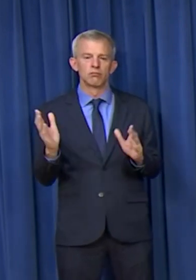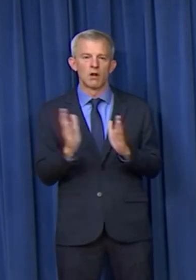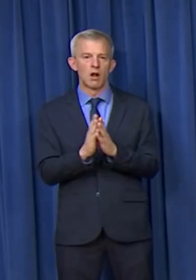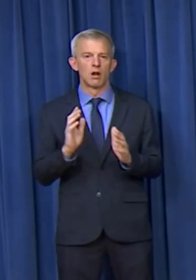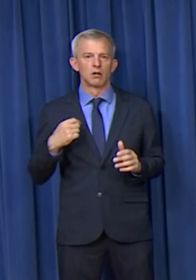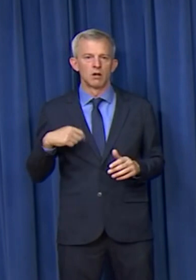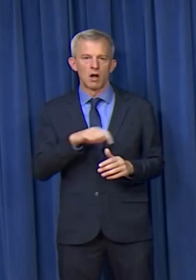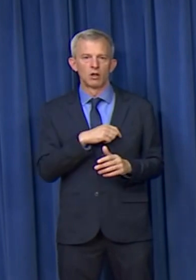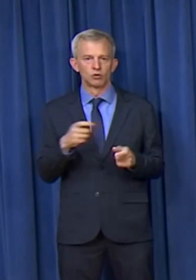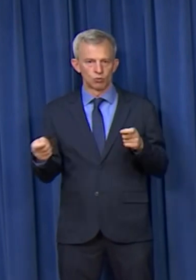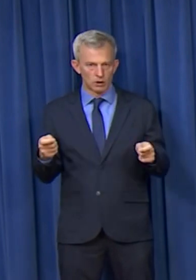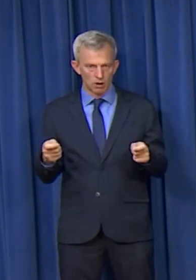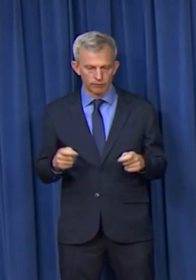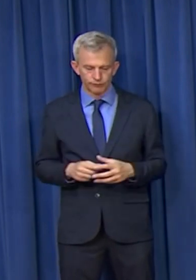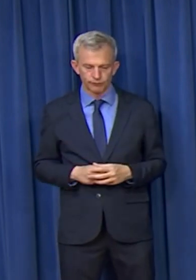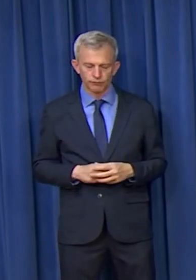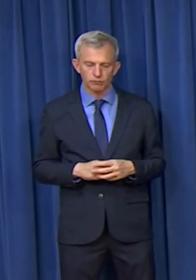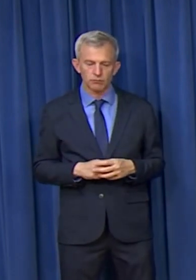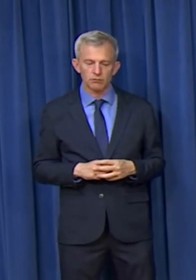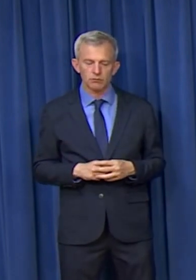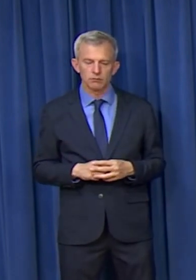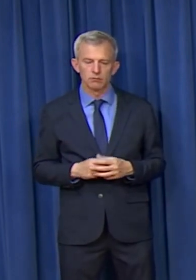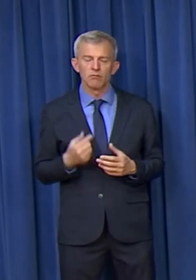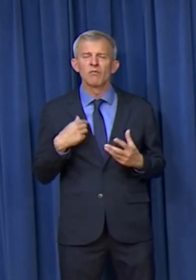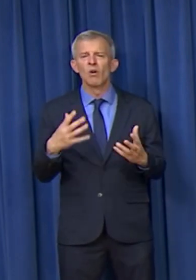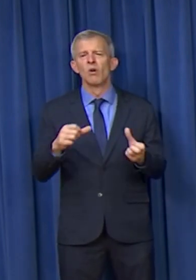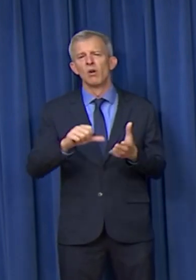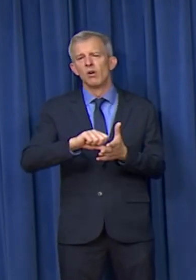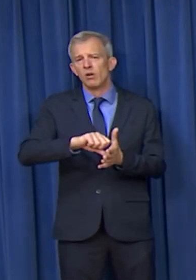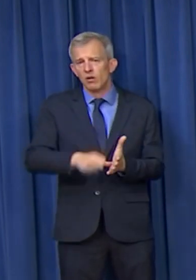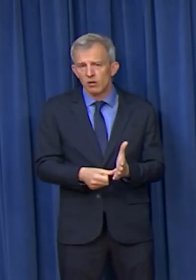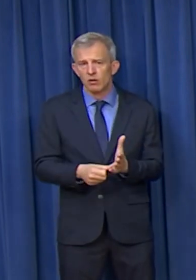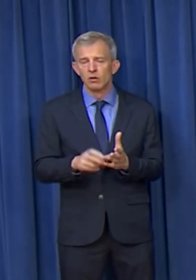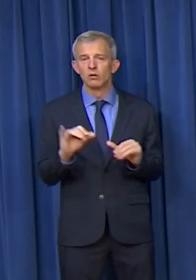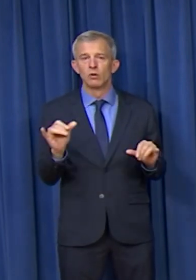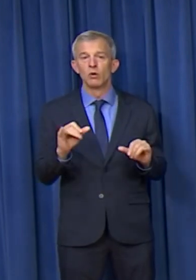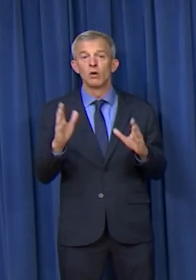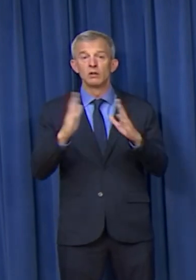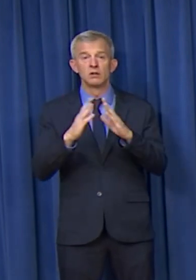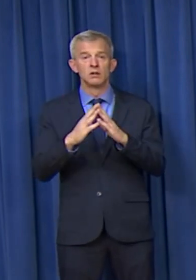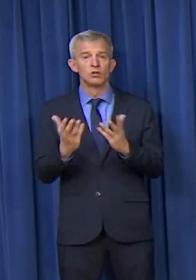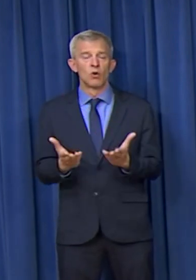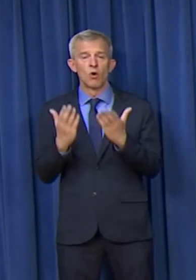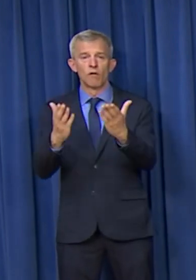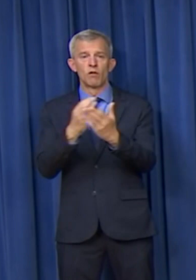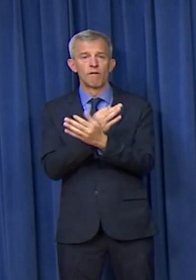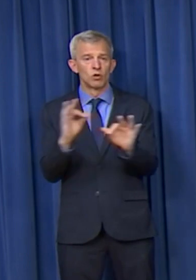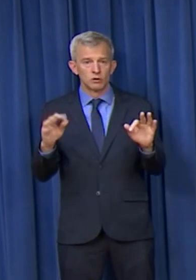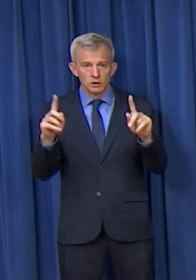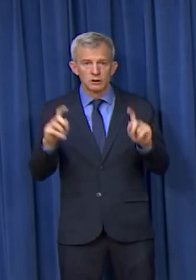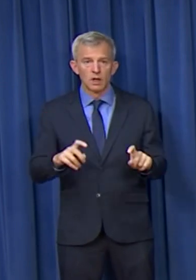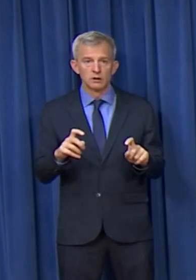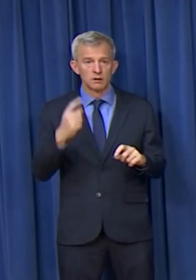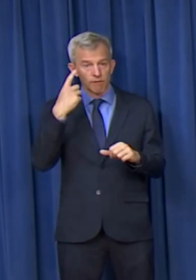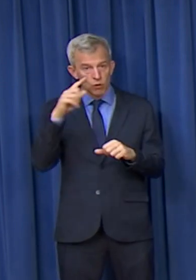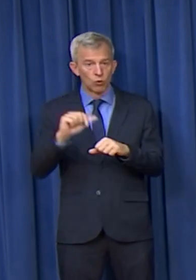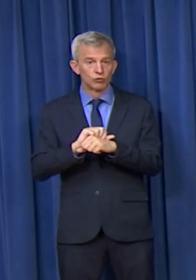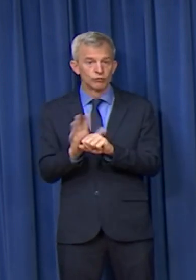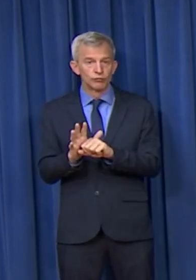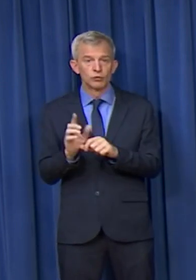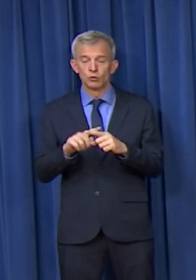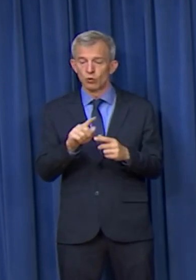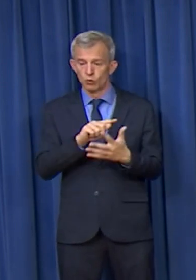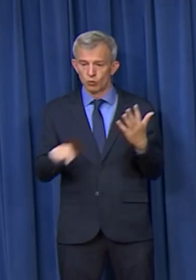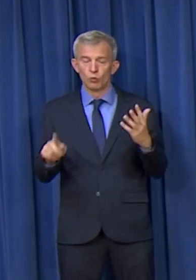with. I want to underscore, too, that the city is offering free testing for COVID-19 to those who